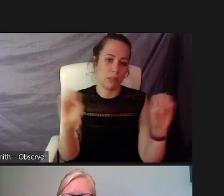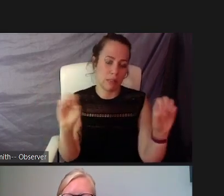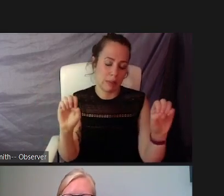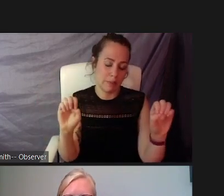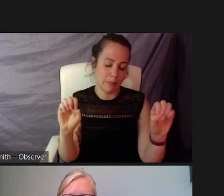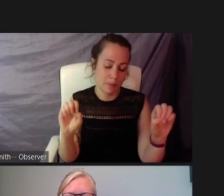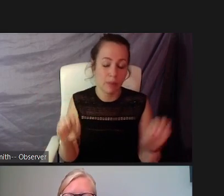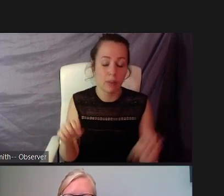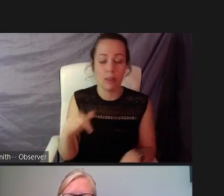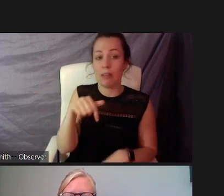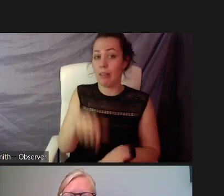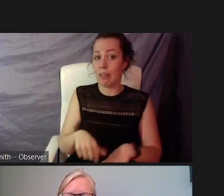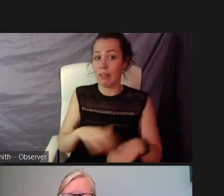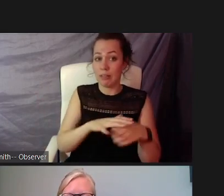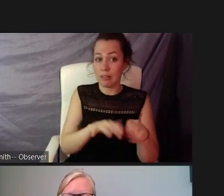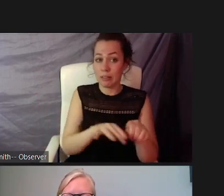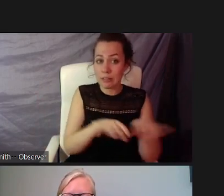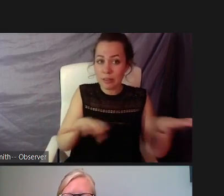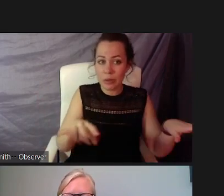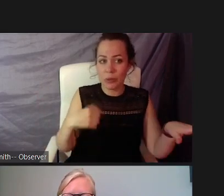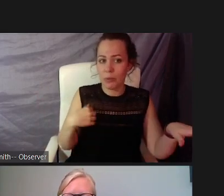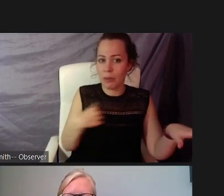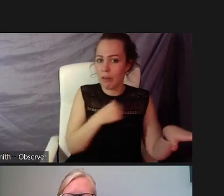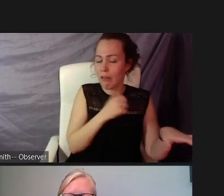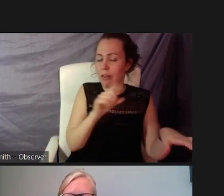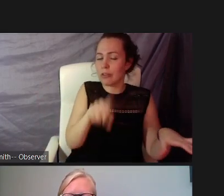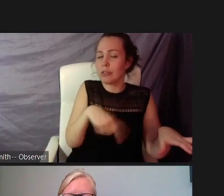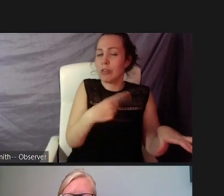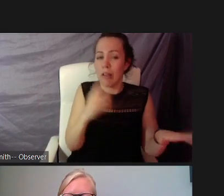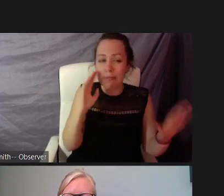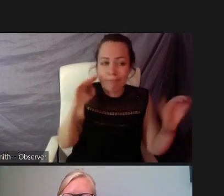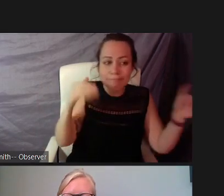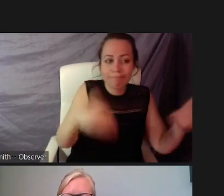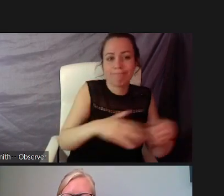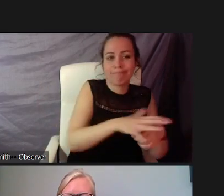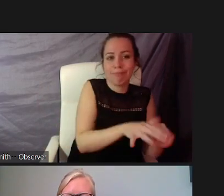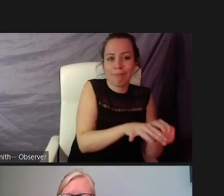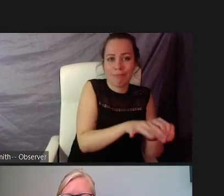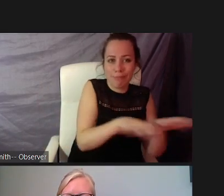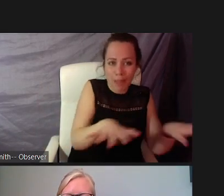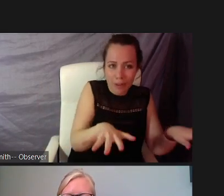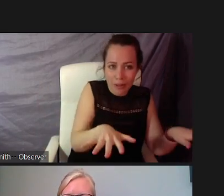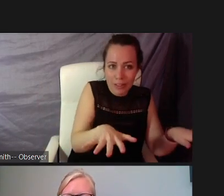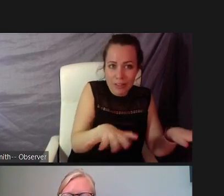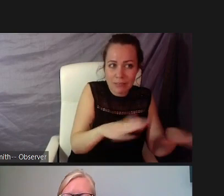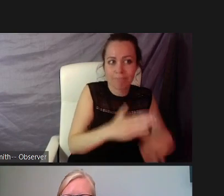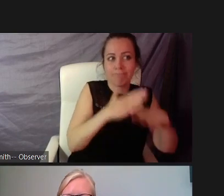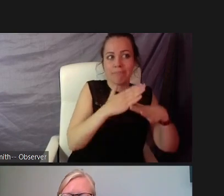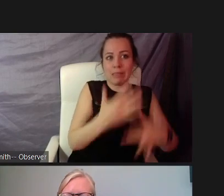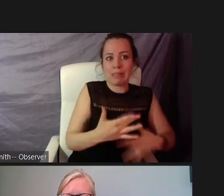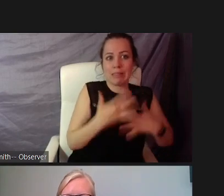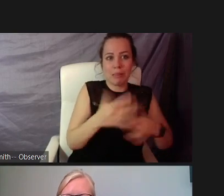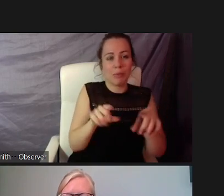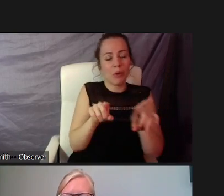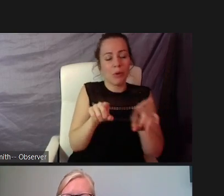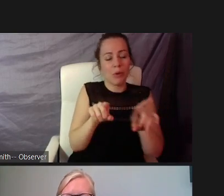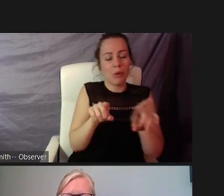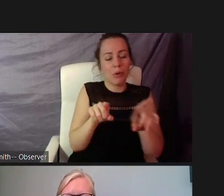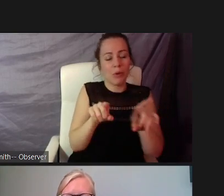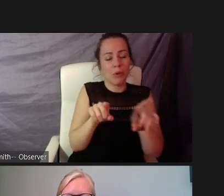not only fighting the virus, but we are also managing stigma, fear,